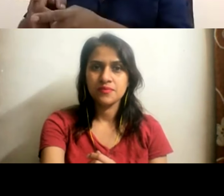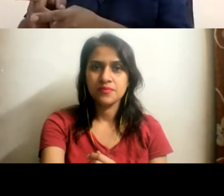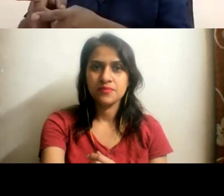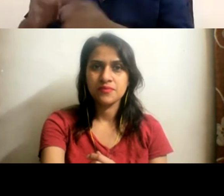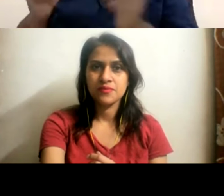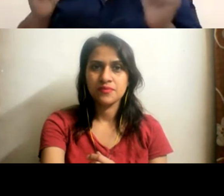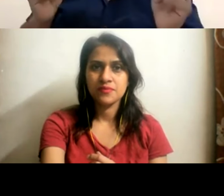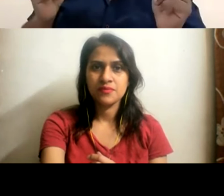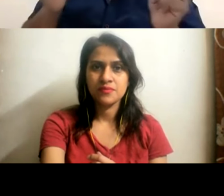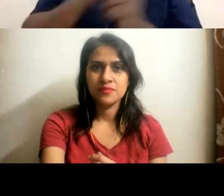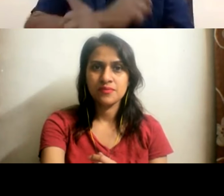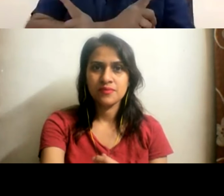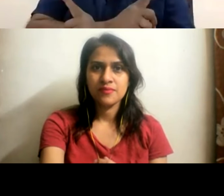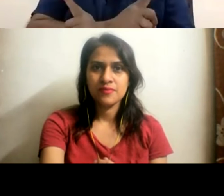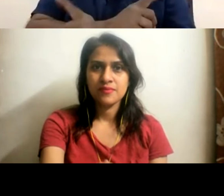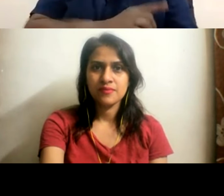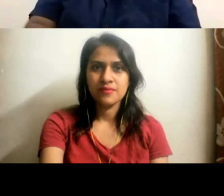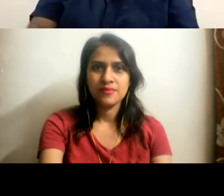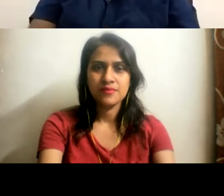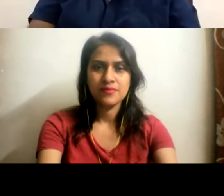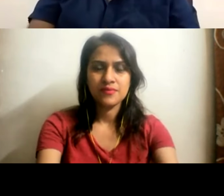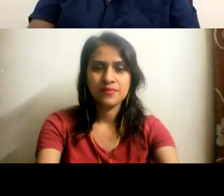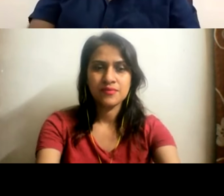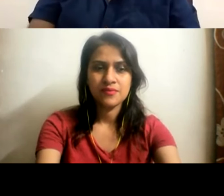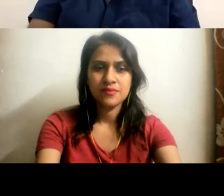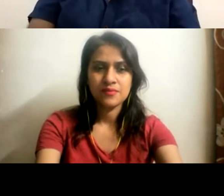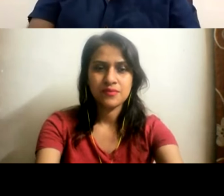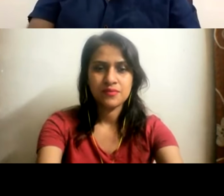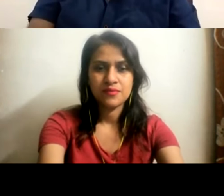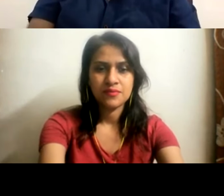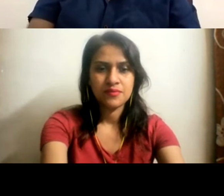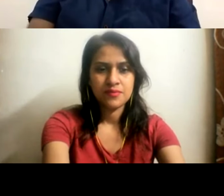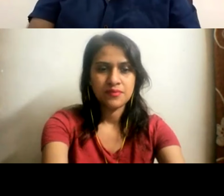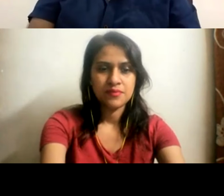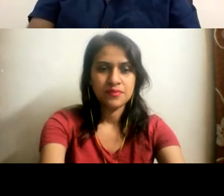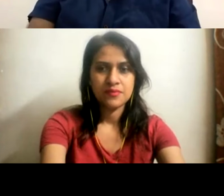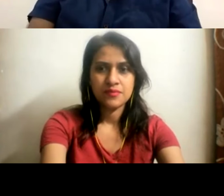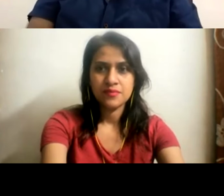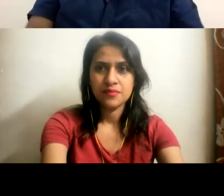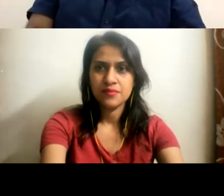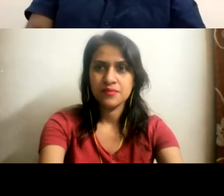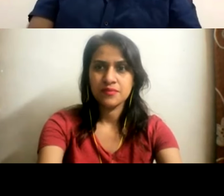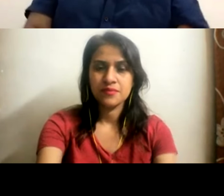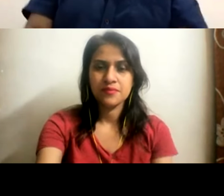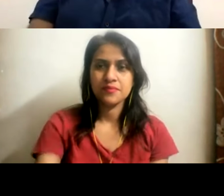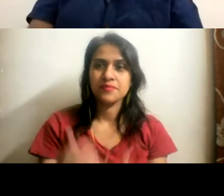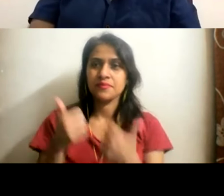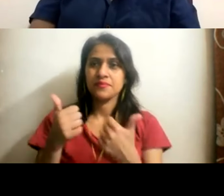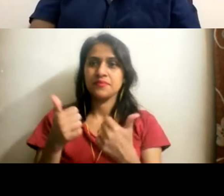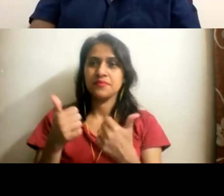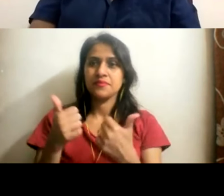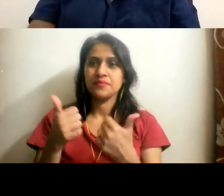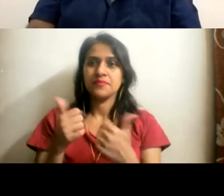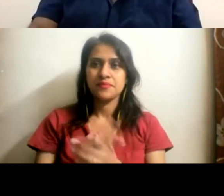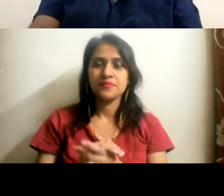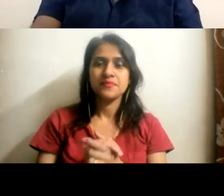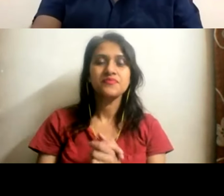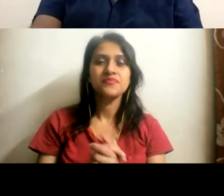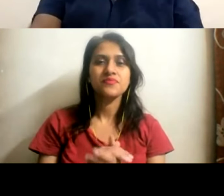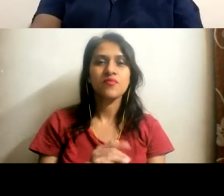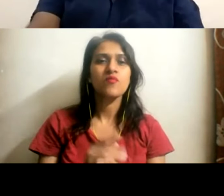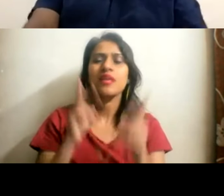of analysis run on quantitative data and in quantitative studies is statistical. So you'll go